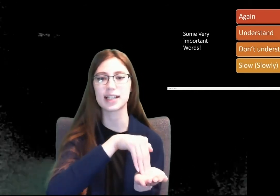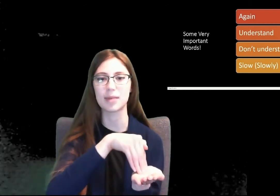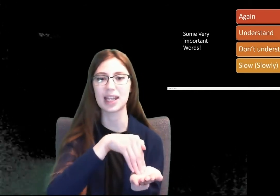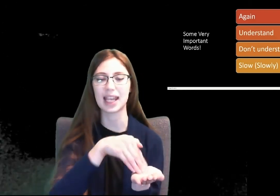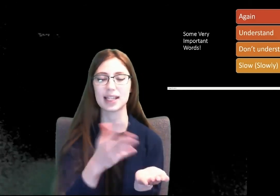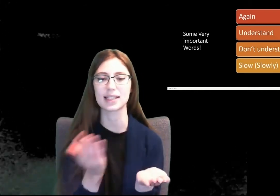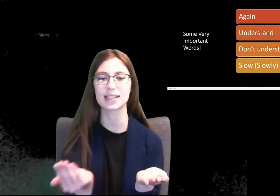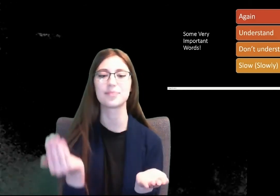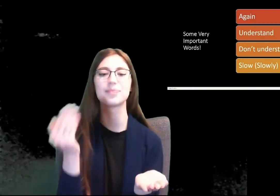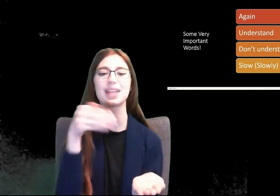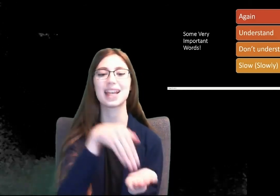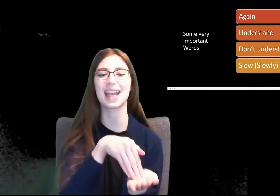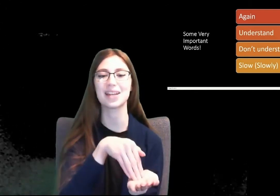non-dominant hand. Again.